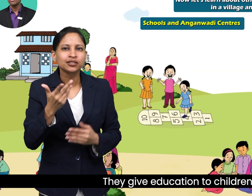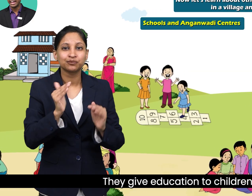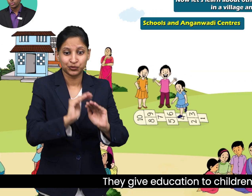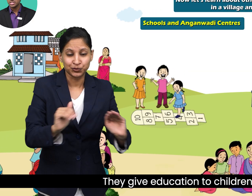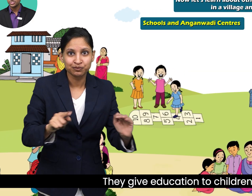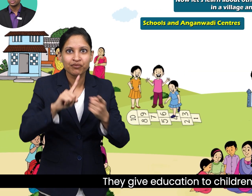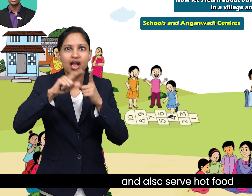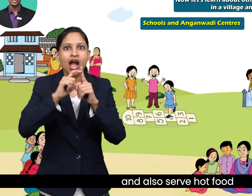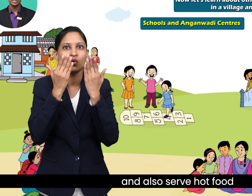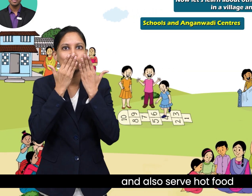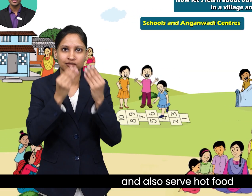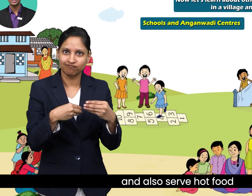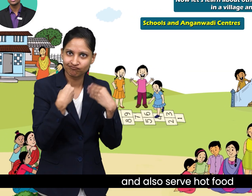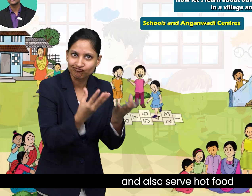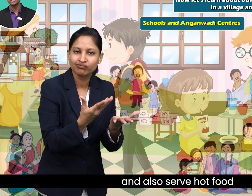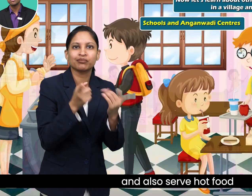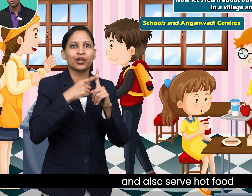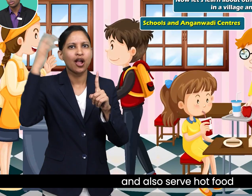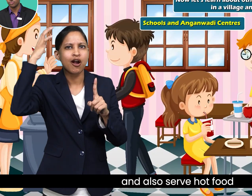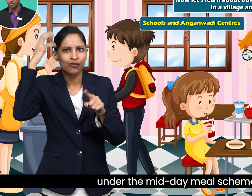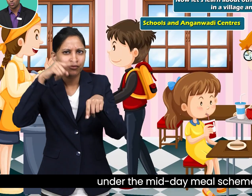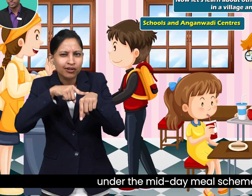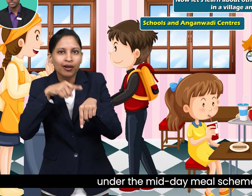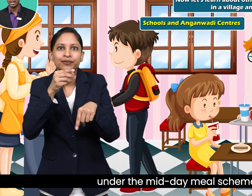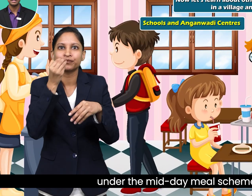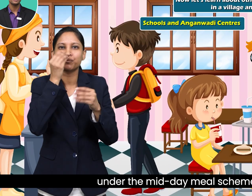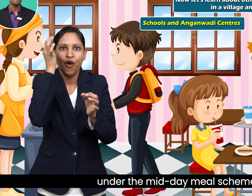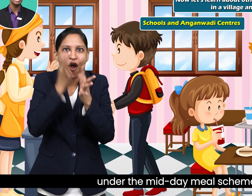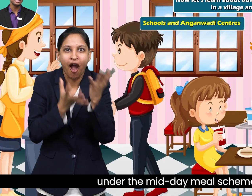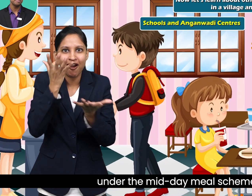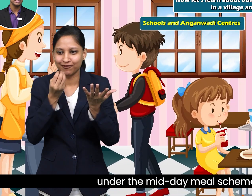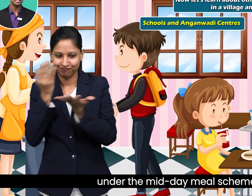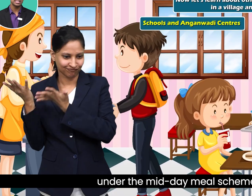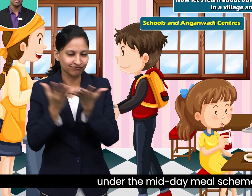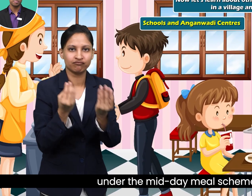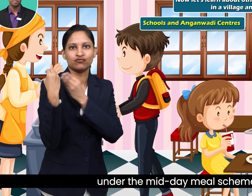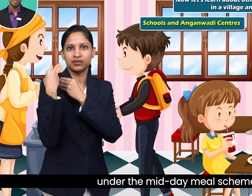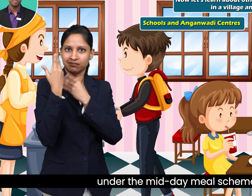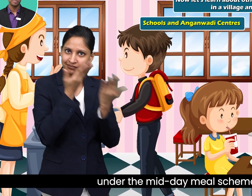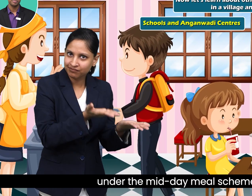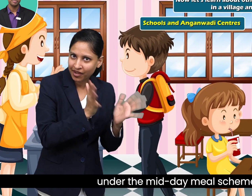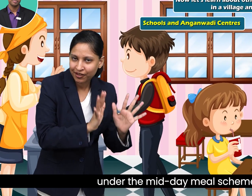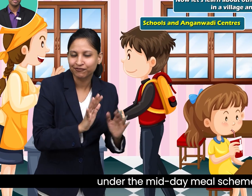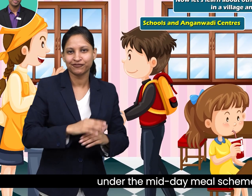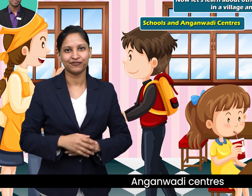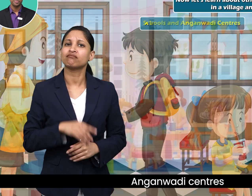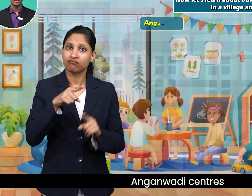They give education to children and also serve hot food under the midday meal scheme.